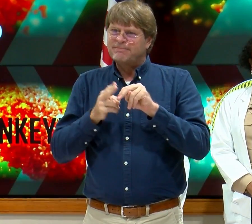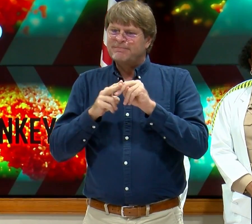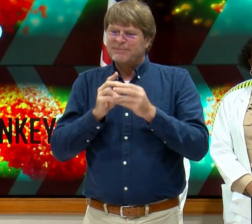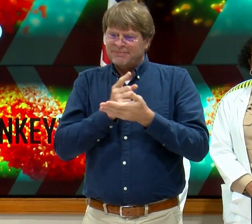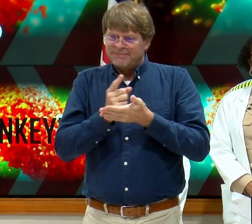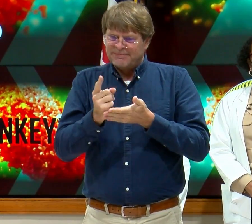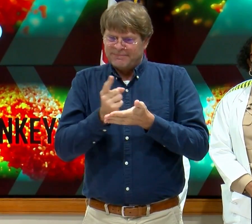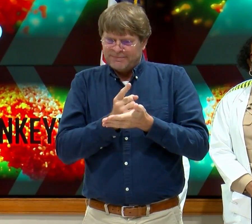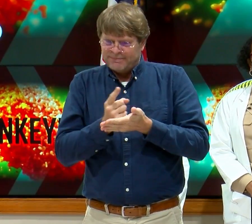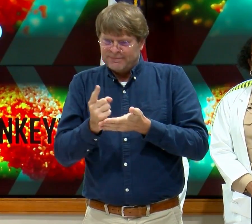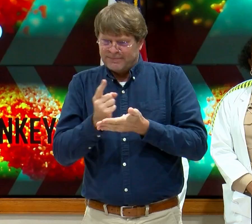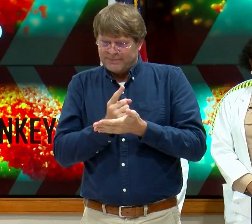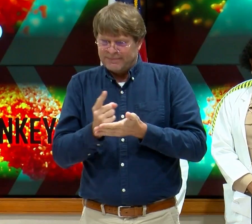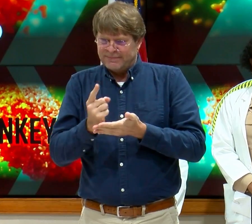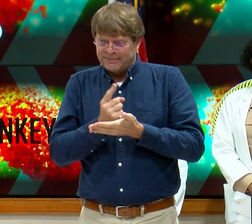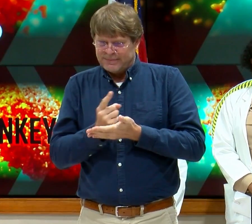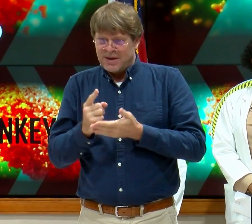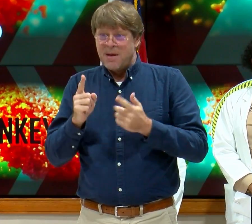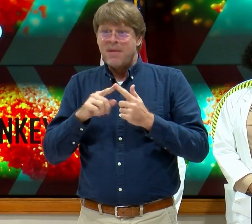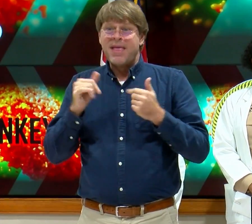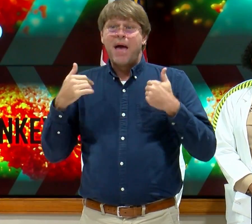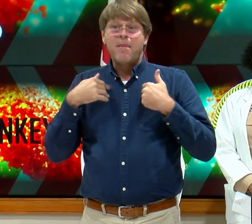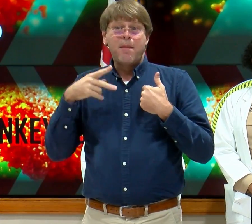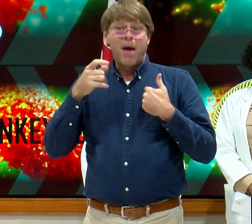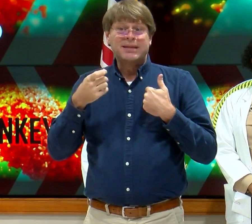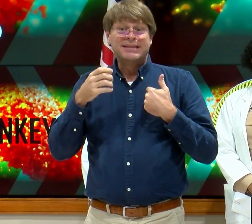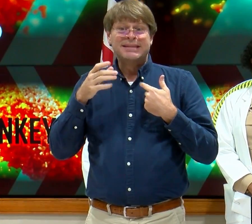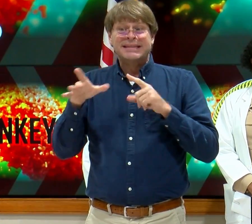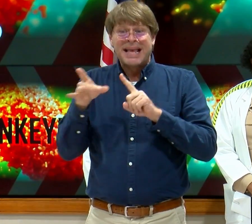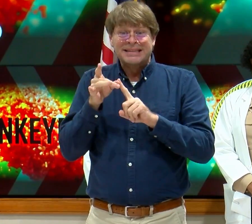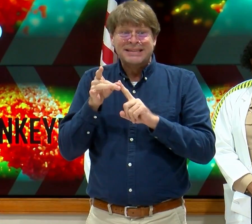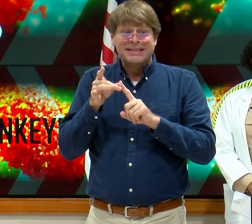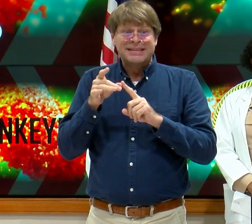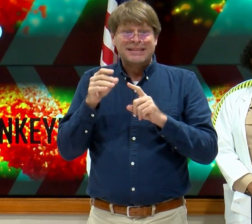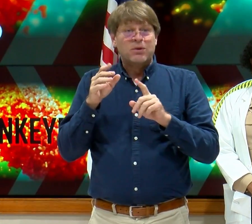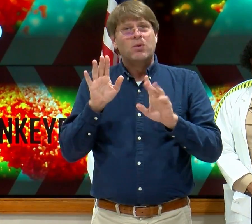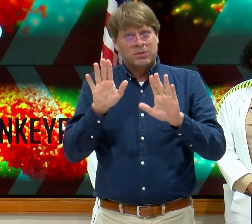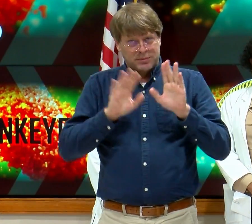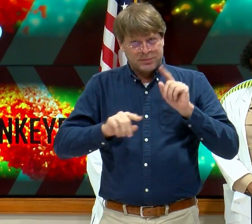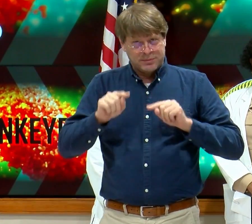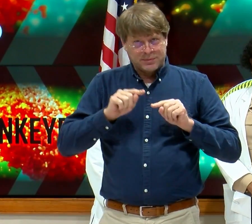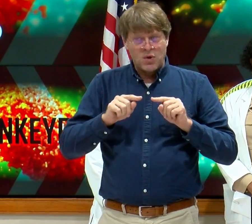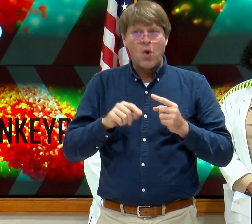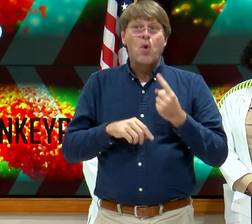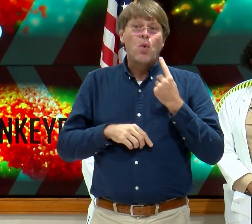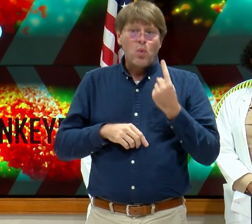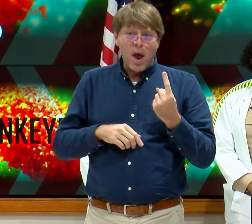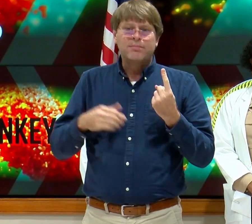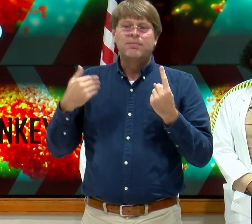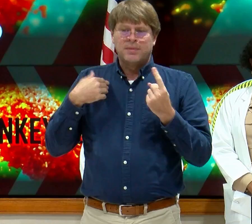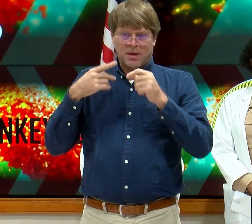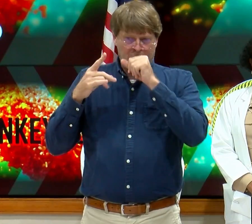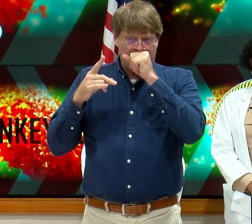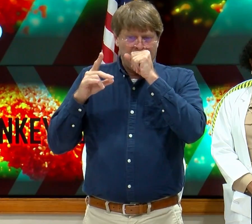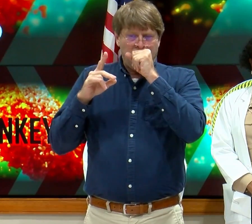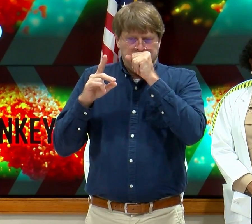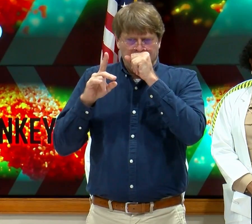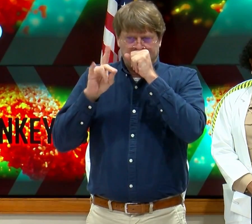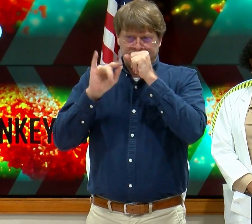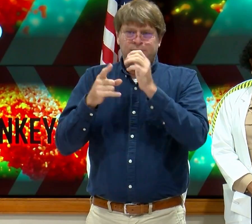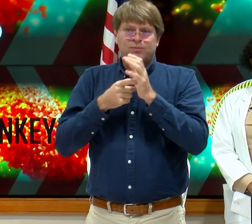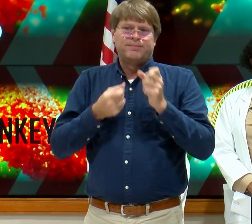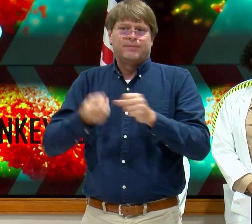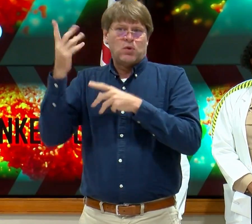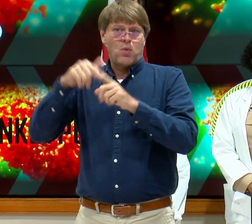weeks, and none of Houston's monkeypox cases, well, they would say at least one, has required